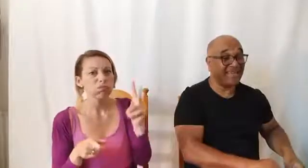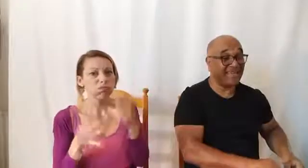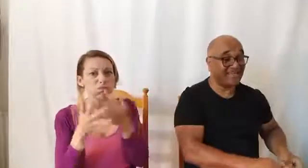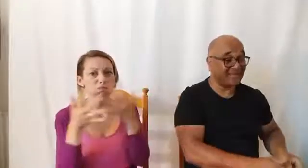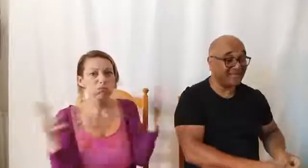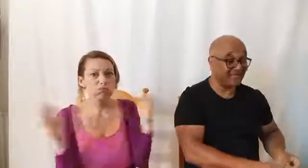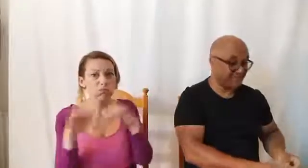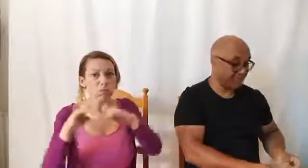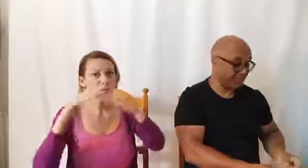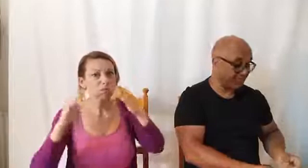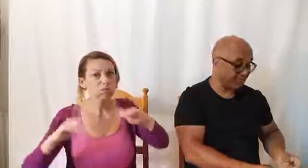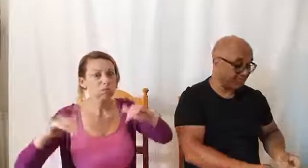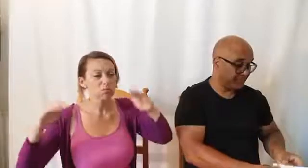eaten,